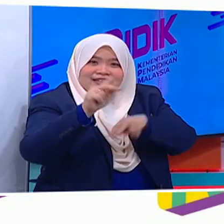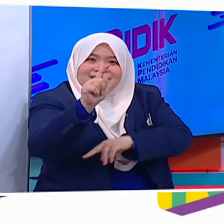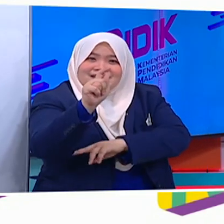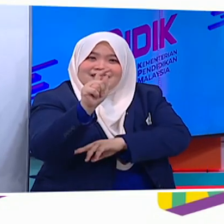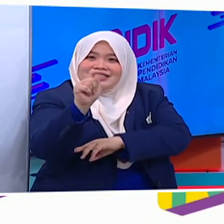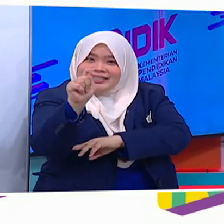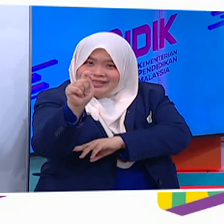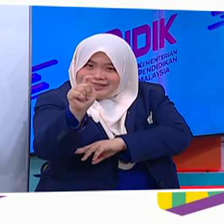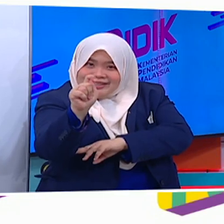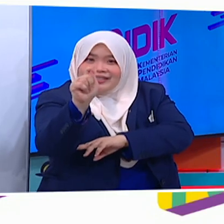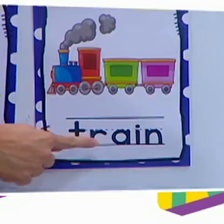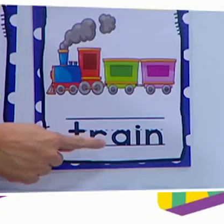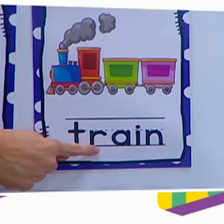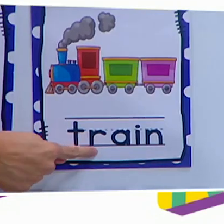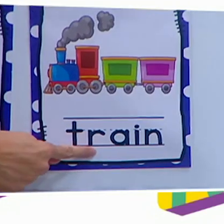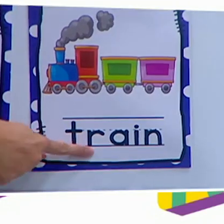Rain.